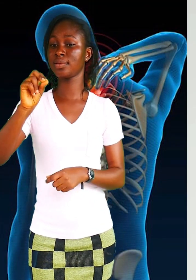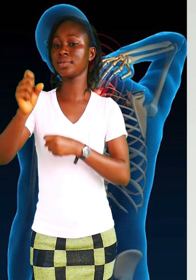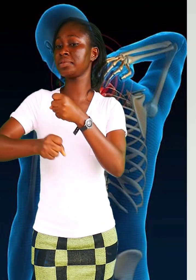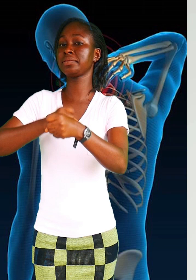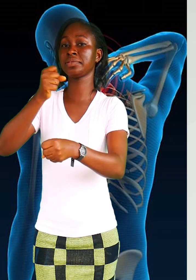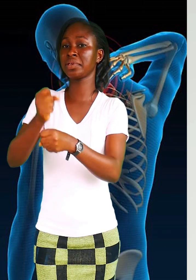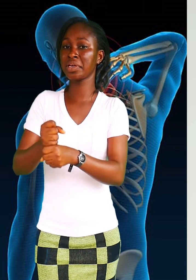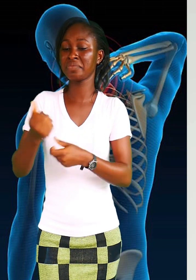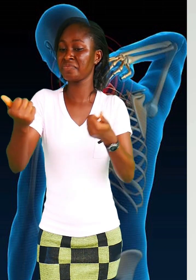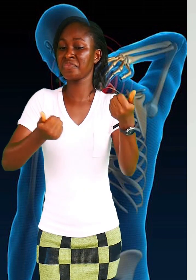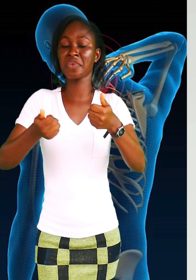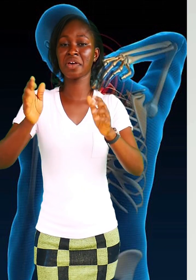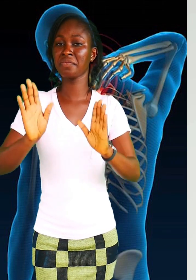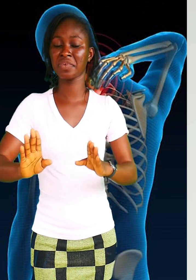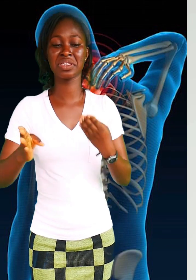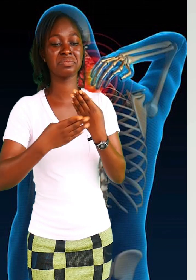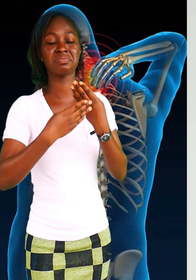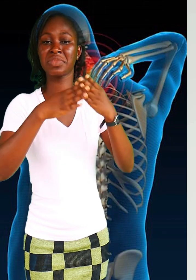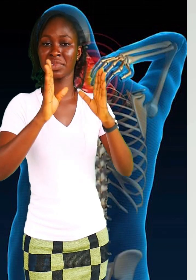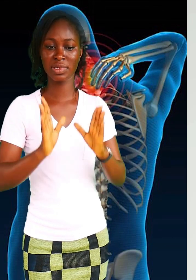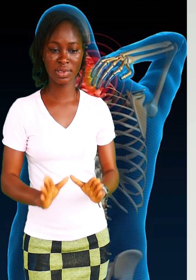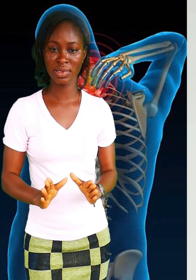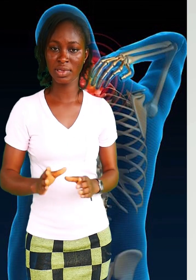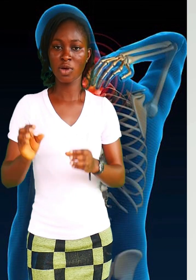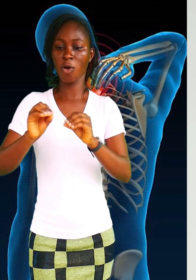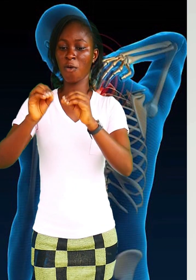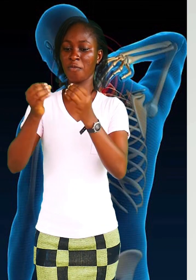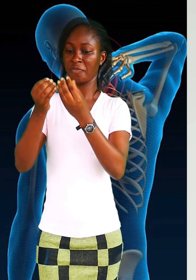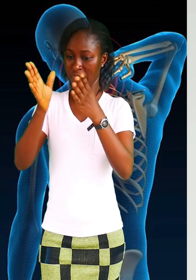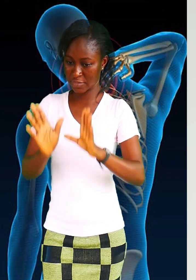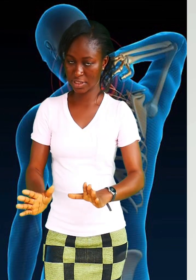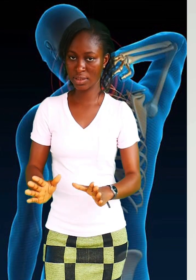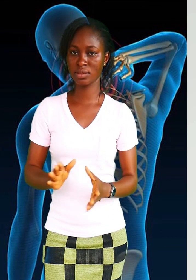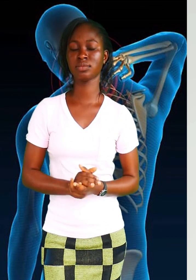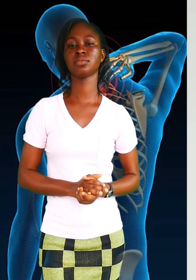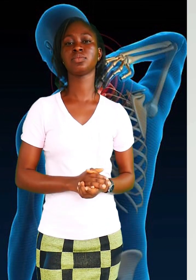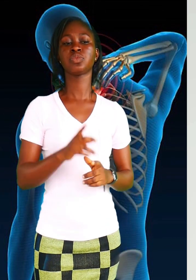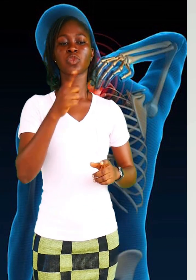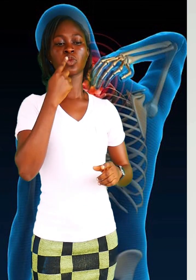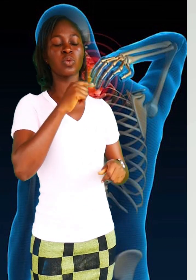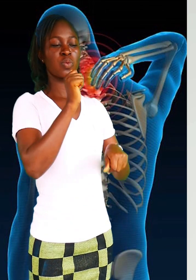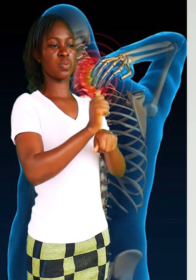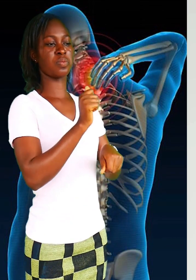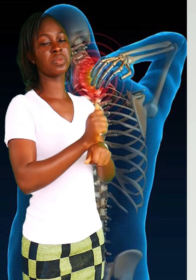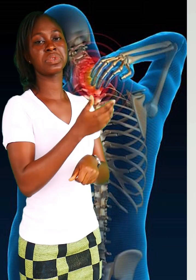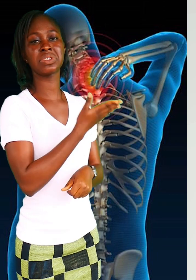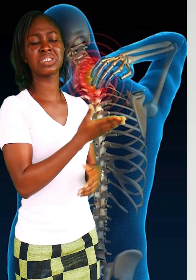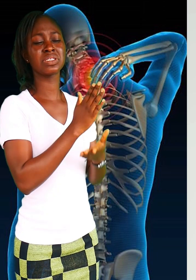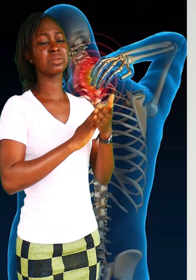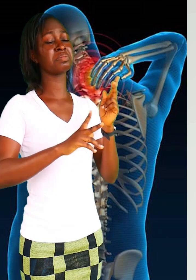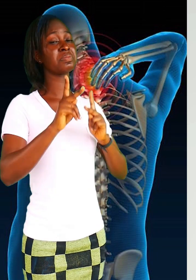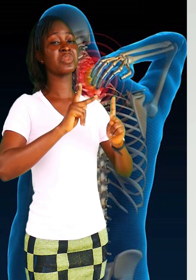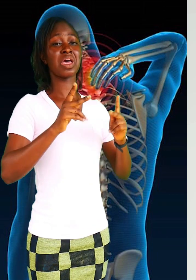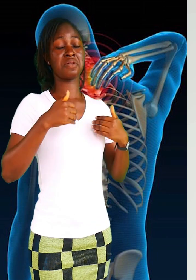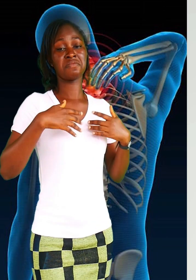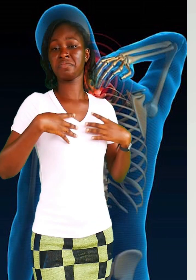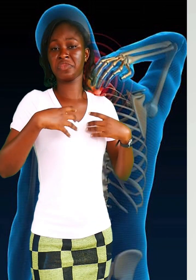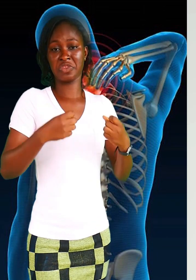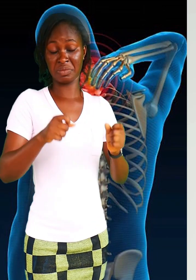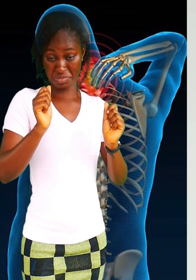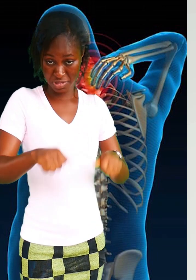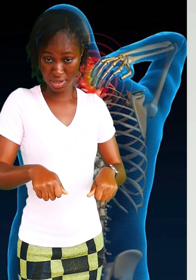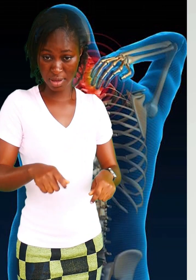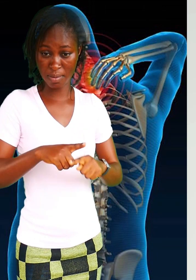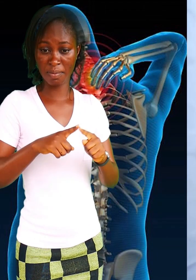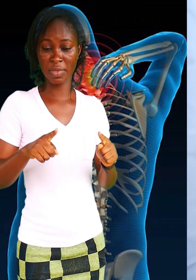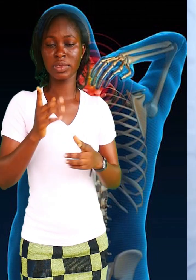Juma, drivers, more, my officers, a hood walk, a Juma, they be our matrasa, or me, you know, bet my answer, how